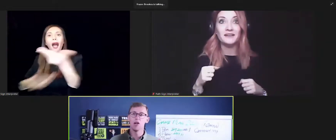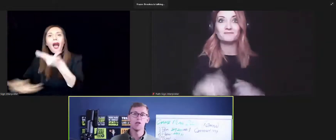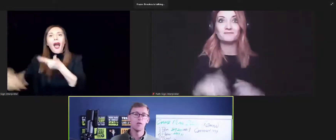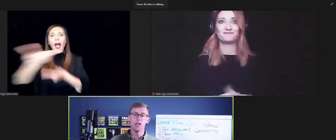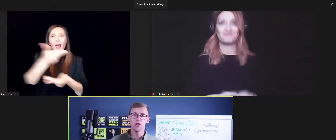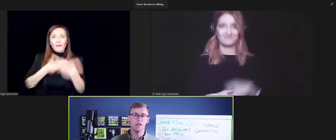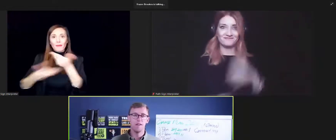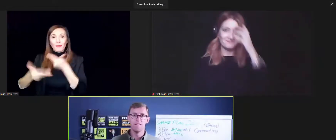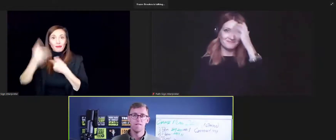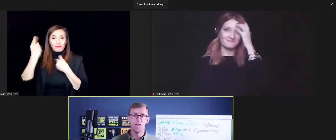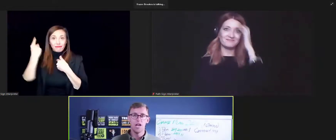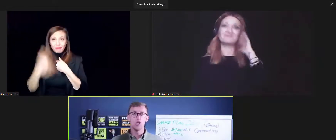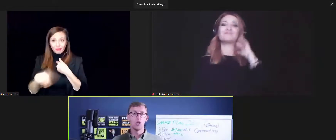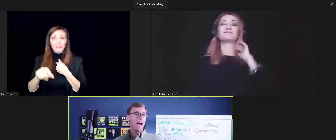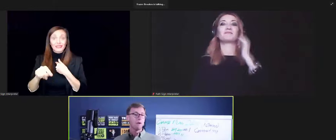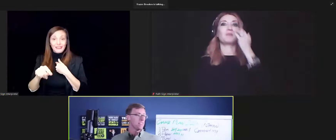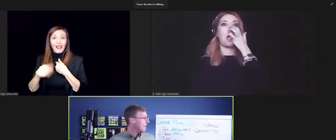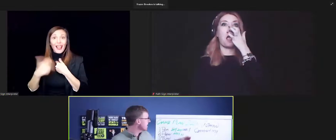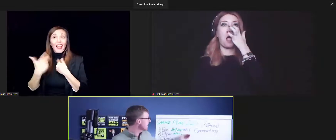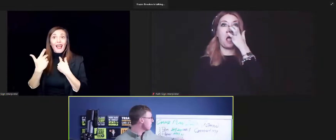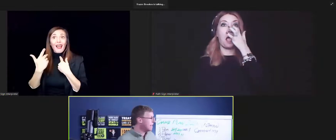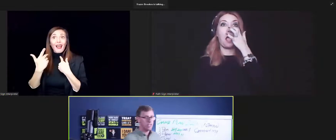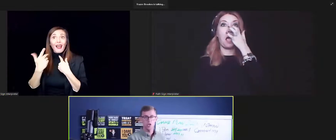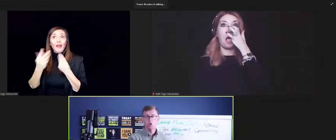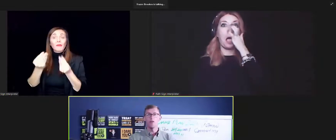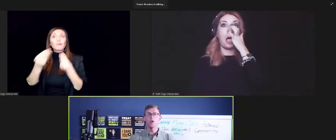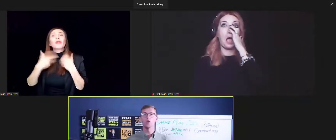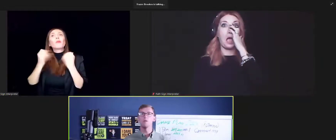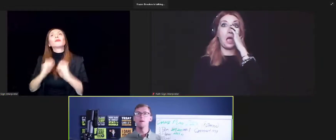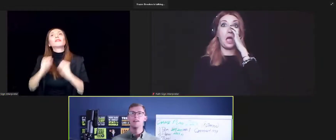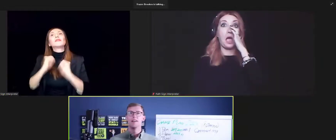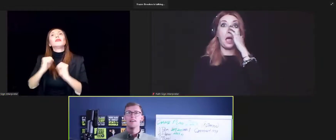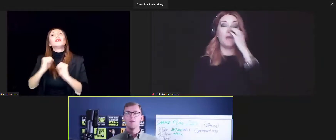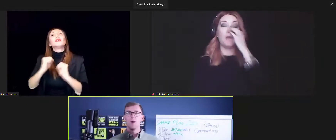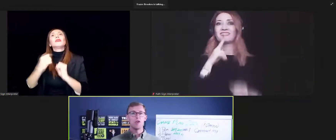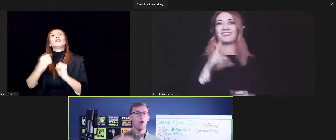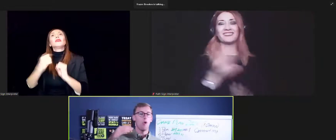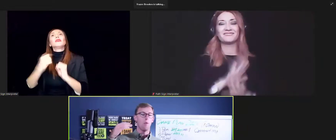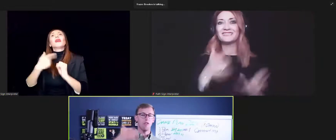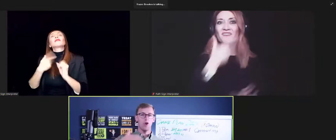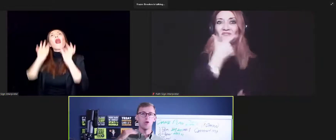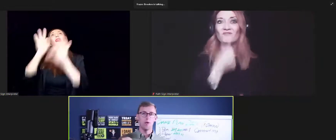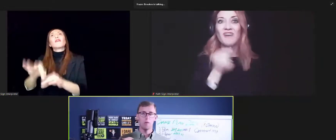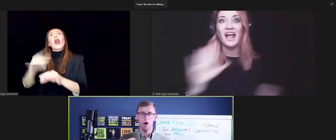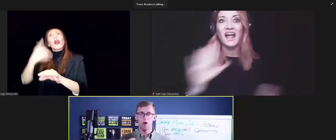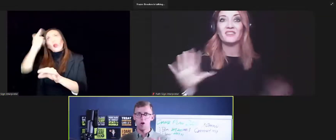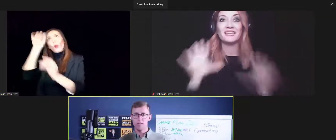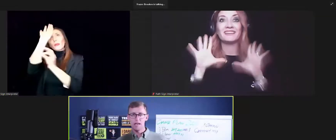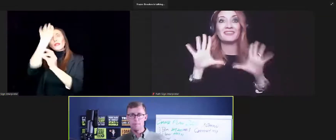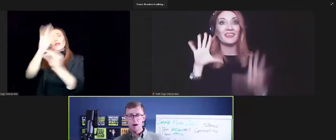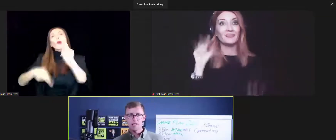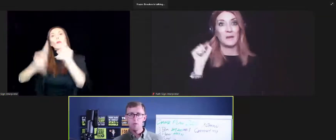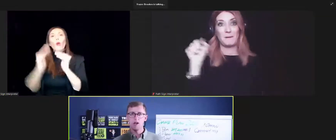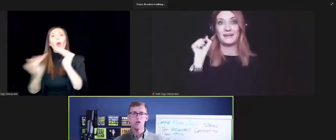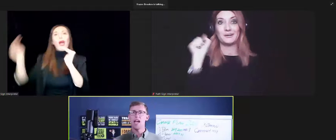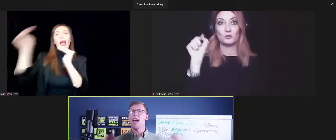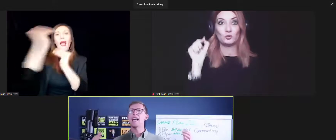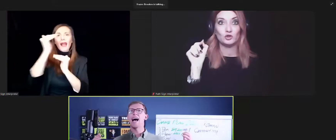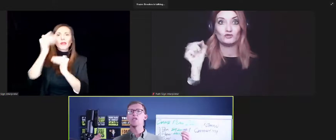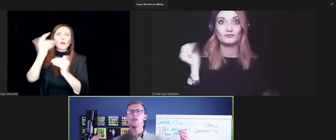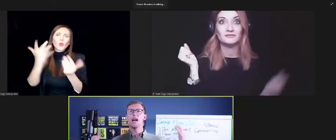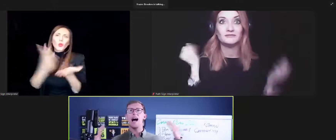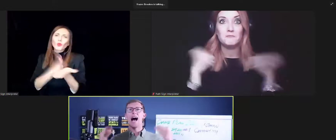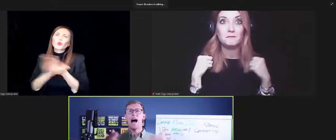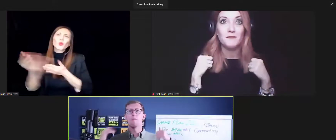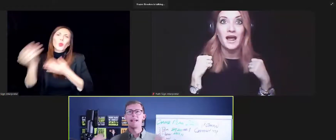Everyone can do this. So now at the end of the 10 minutes, you're on the Zoom, whether you're doing one or you're taking part in one, and you say, hey